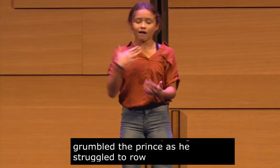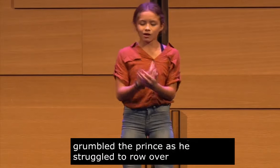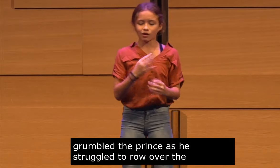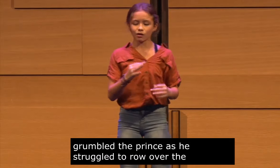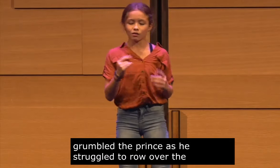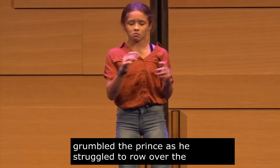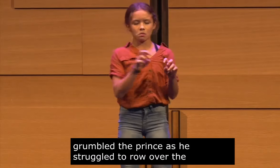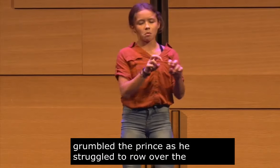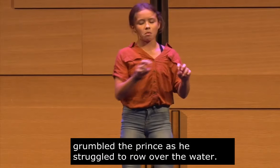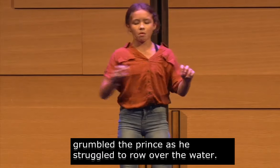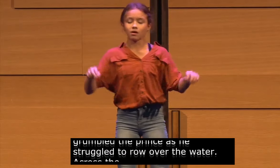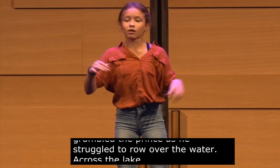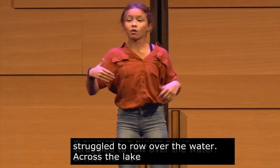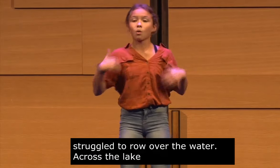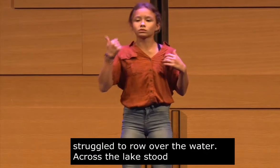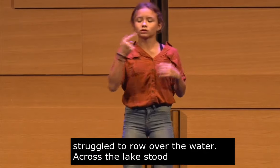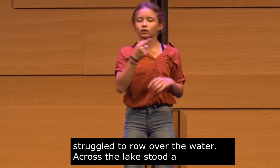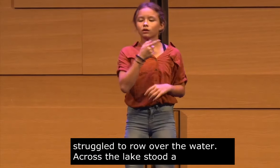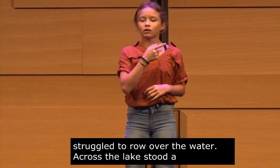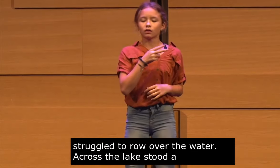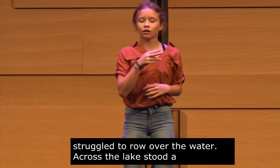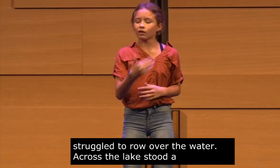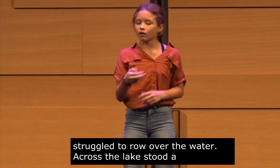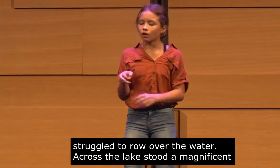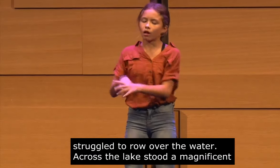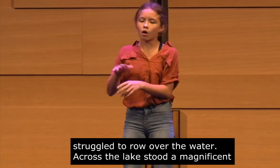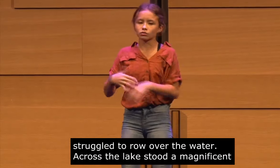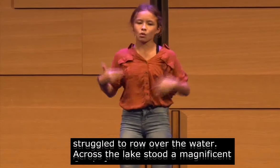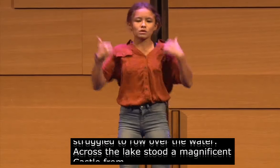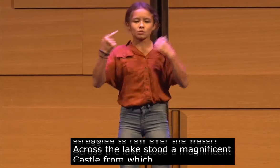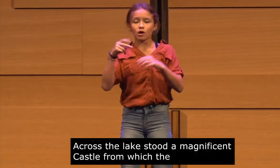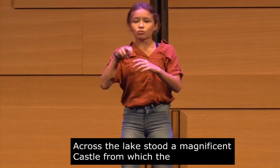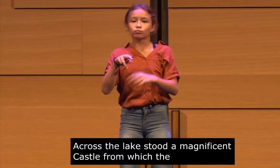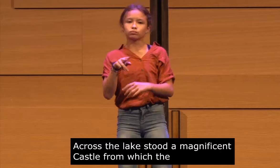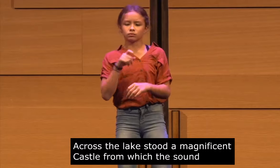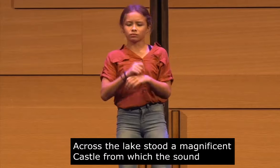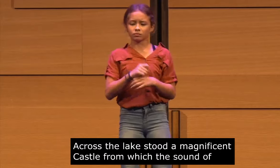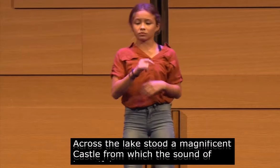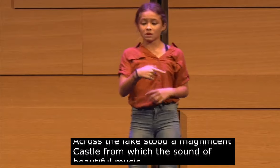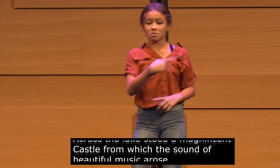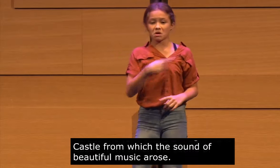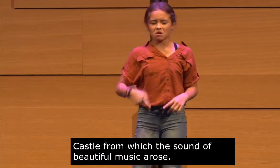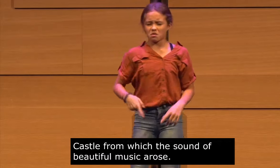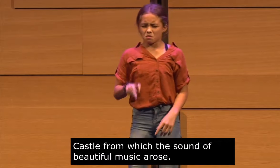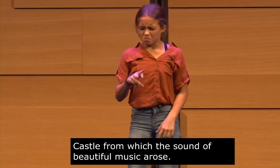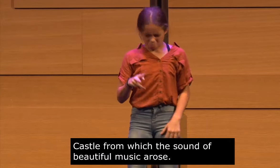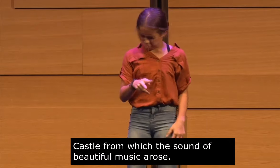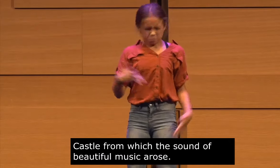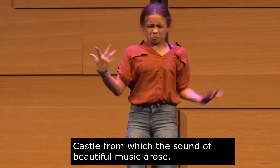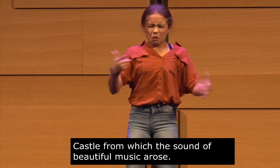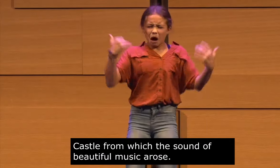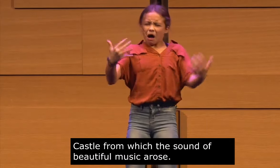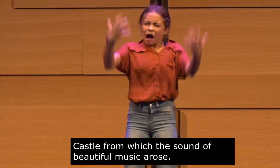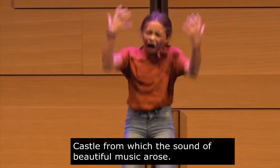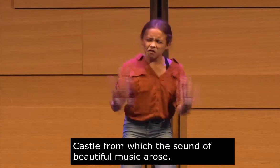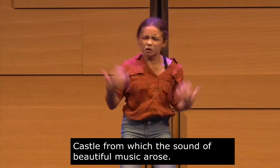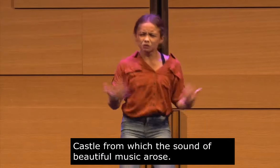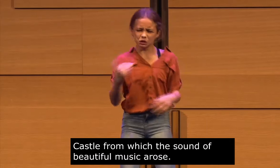water. Across the lake stood a magnificent castle from which the sound of beautiful music arose.